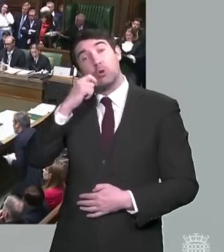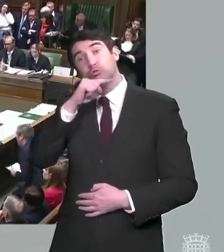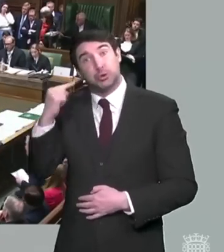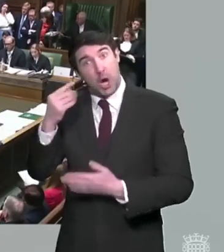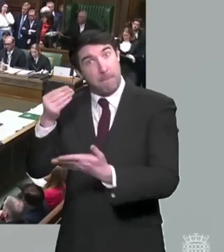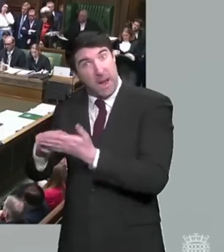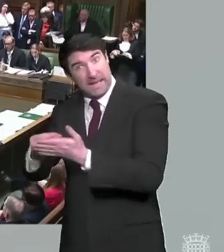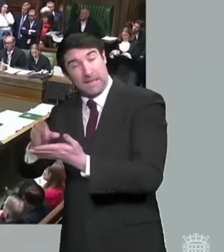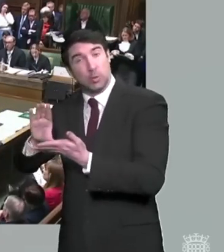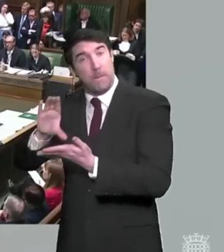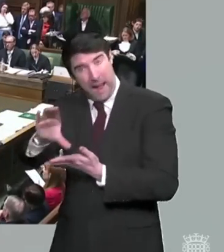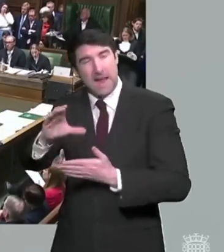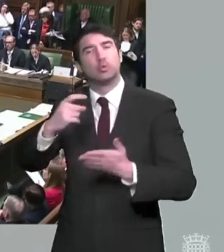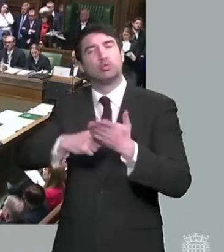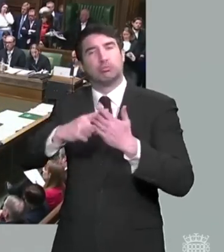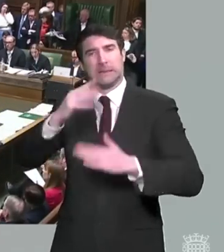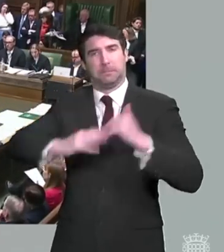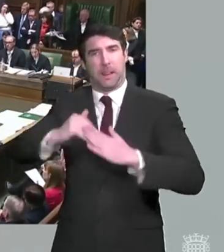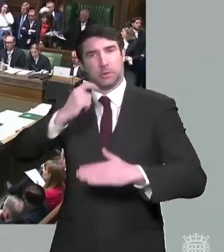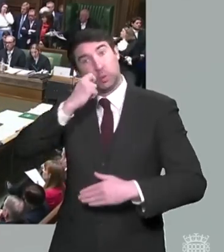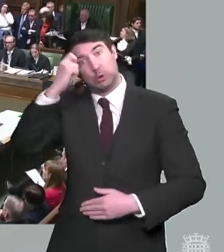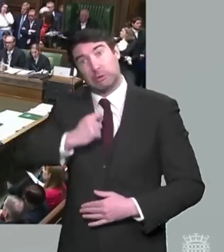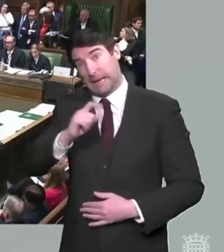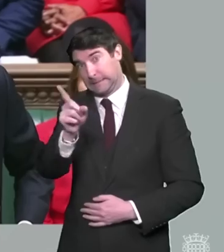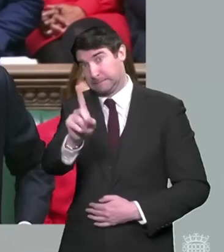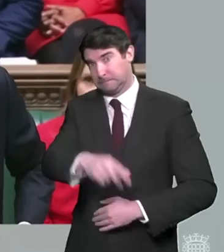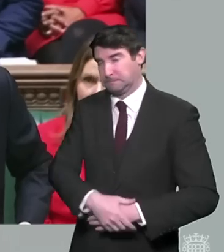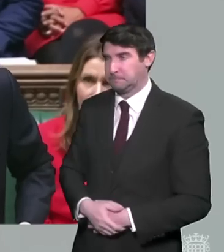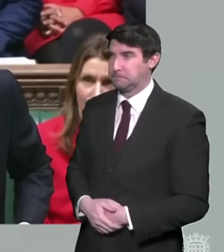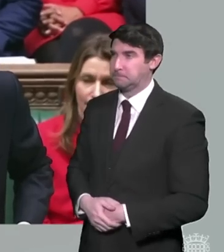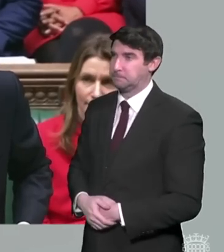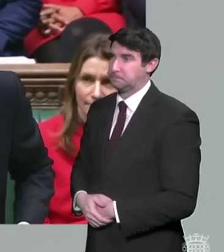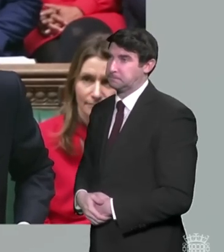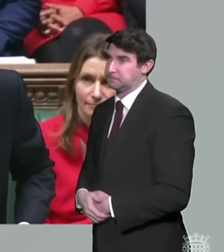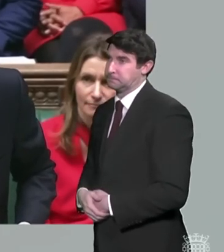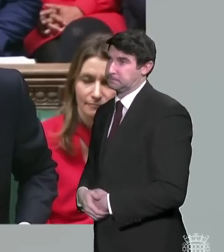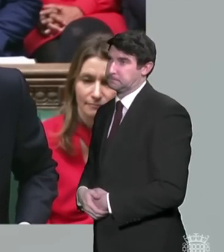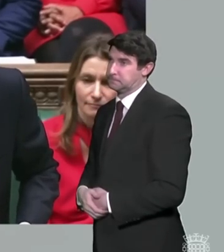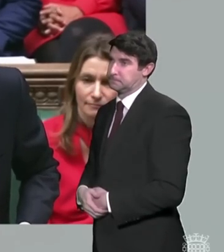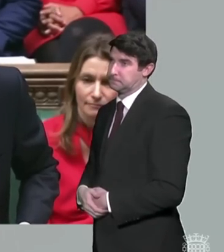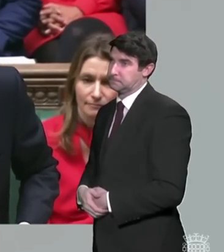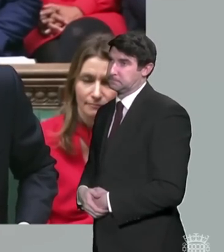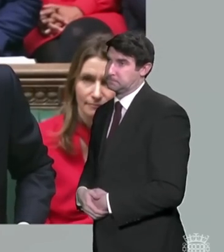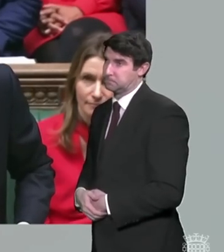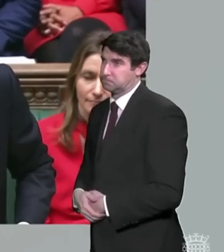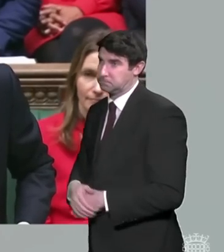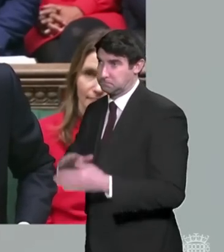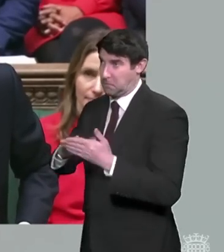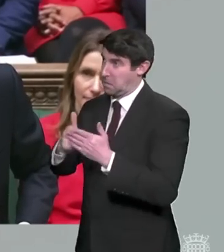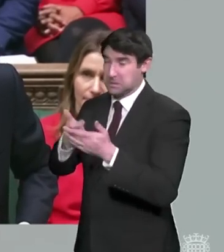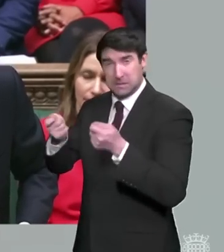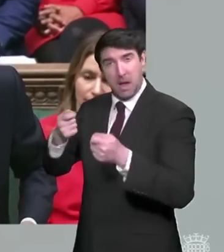Minister. Mr. Speaker, we are the third largest humanitarian and economic donor to Ukraine,